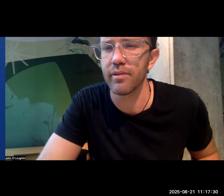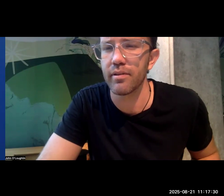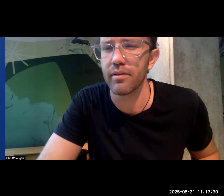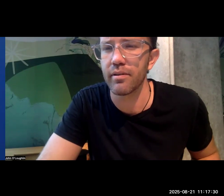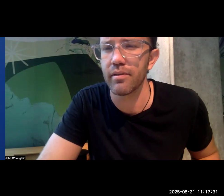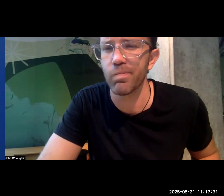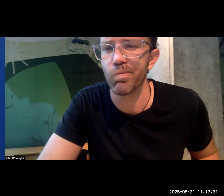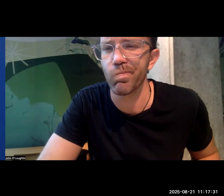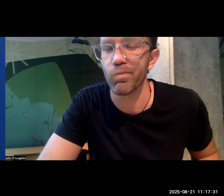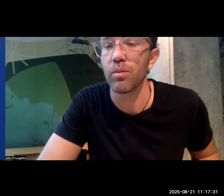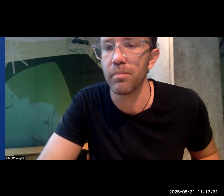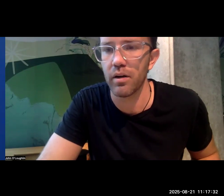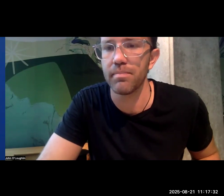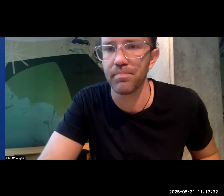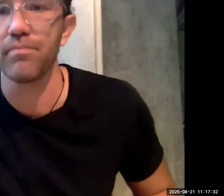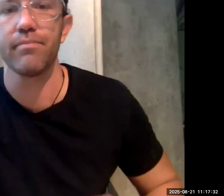voice.